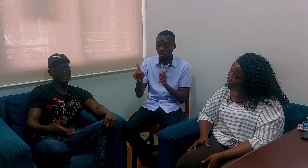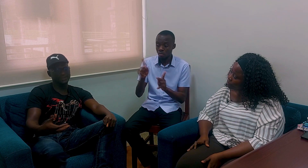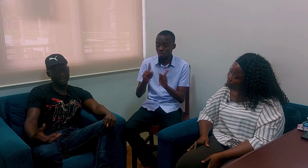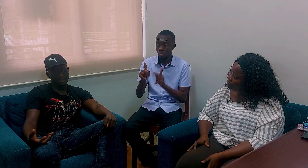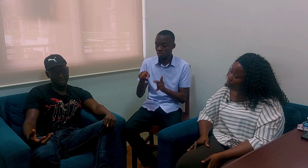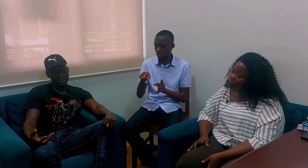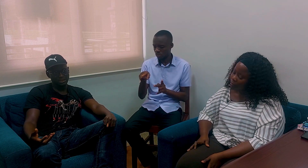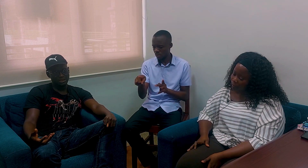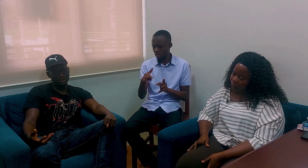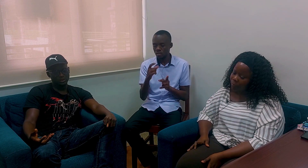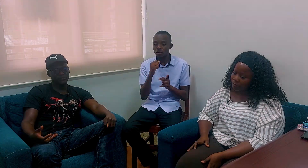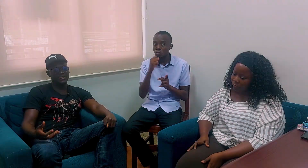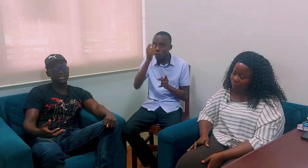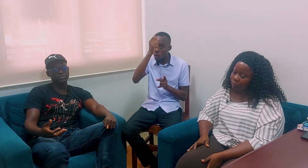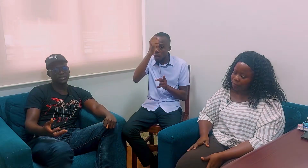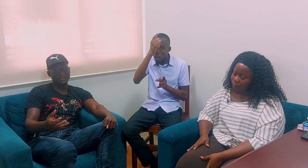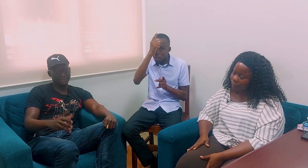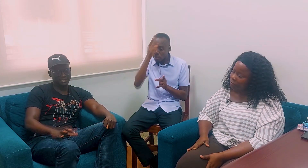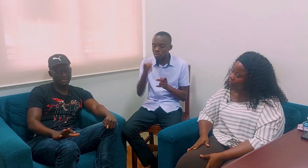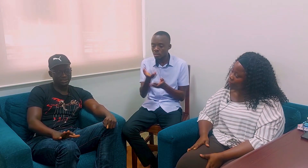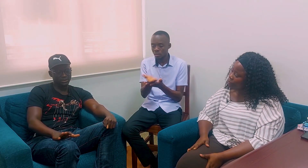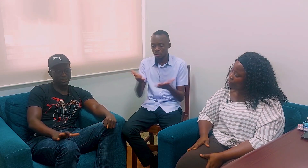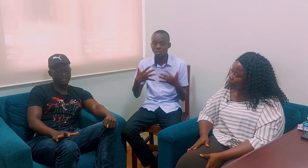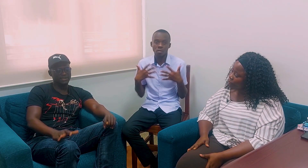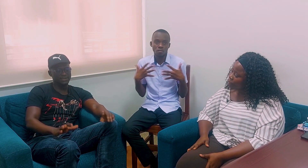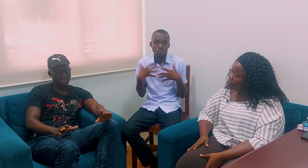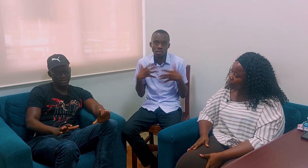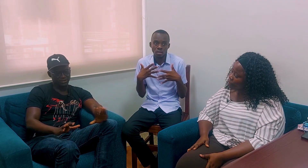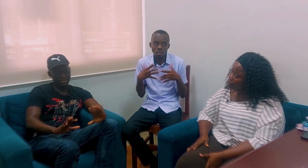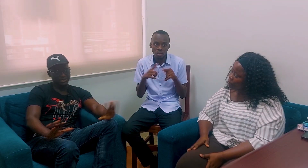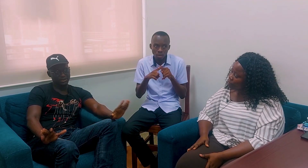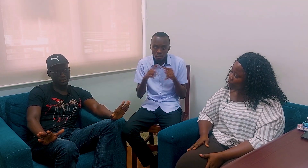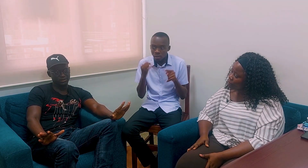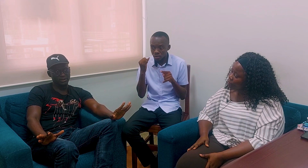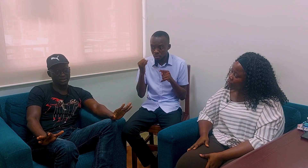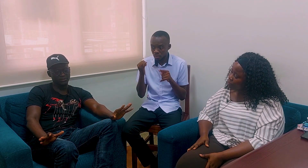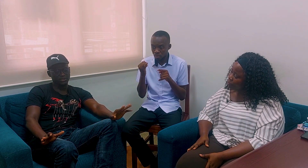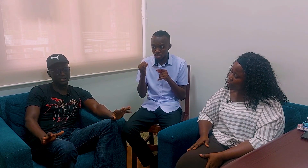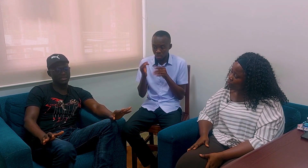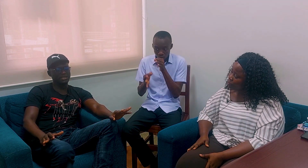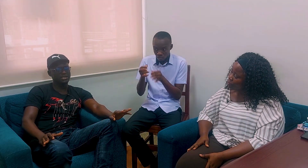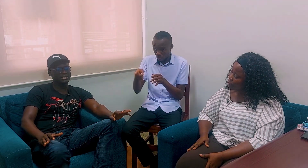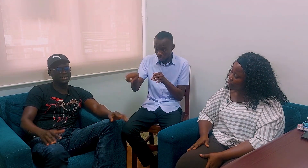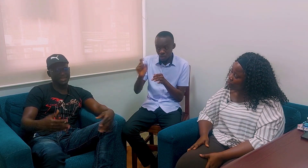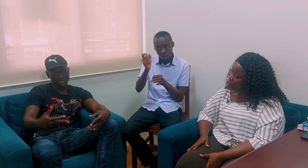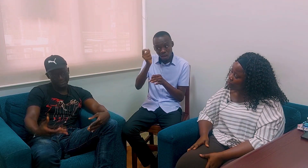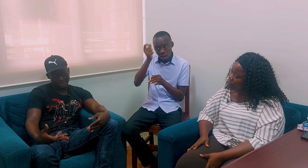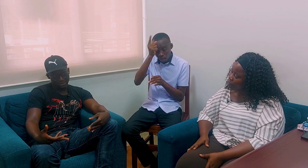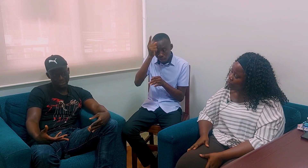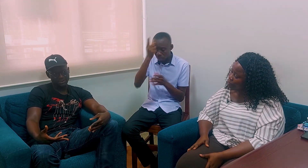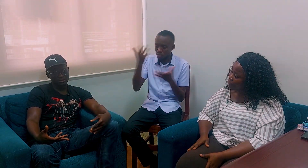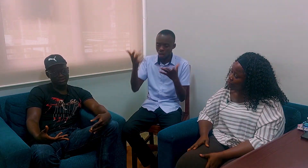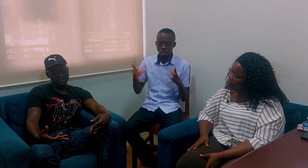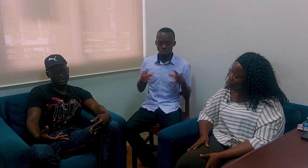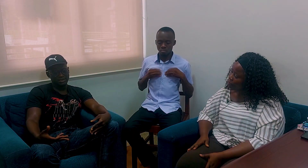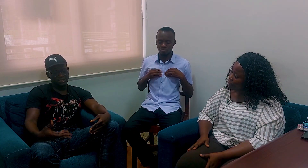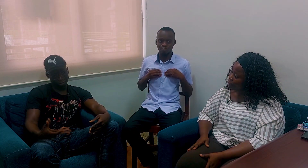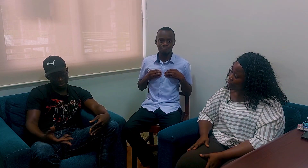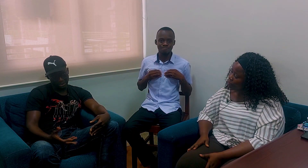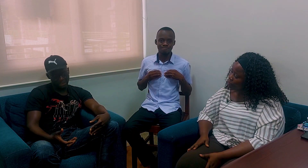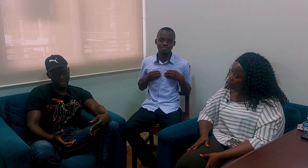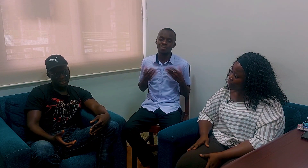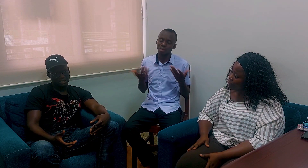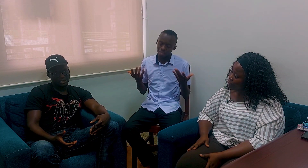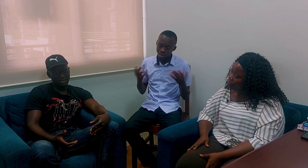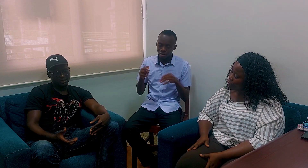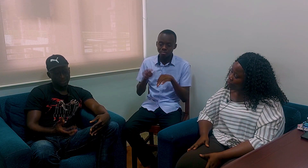don't understand. So if you get them to understand that, okay, this is the reality on the ground, if you can enlighten them a little bit,